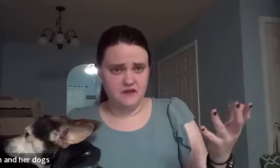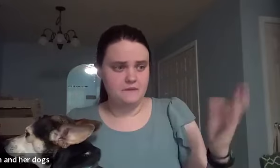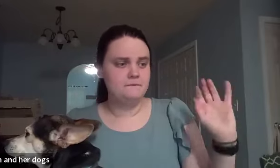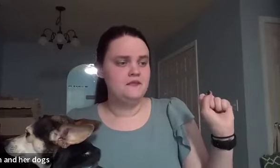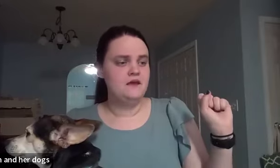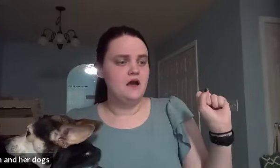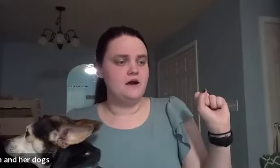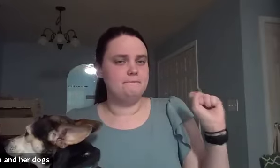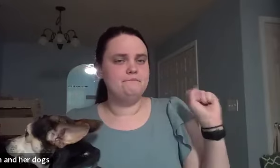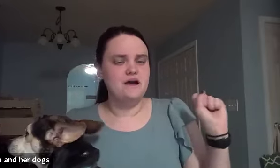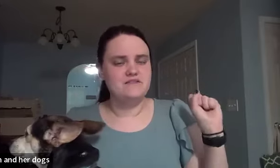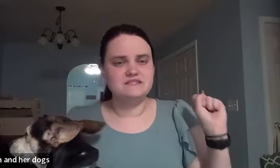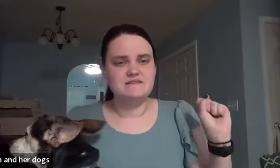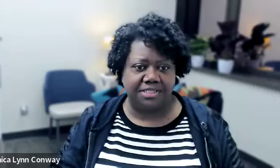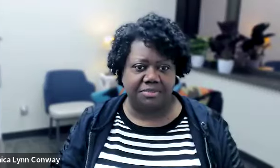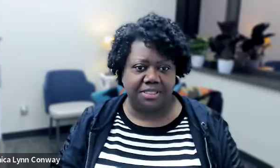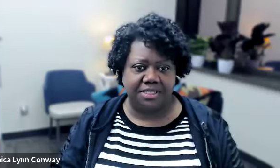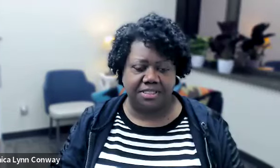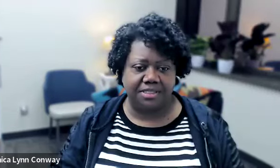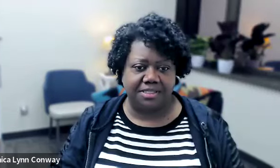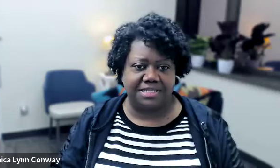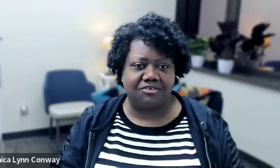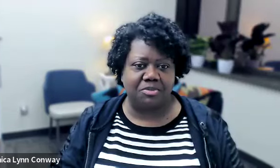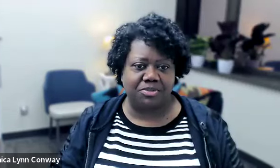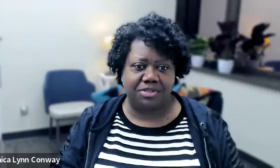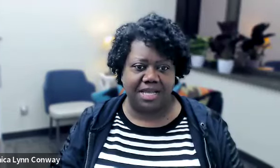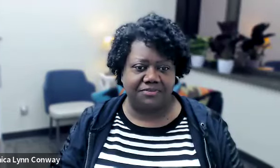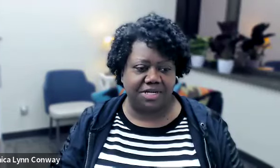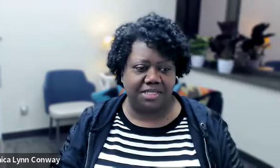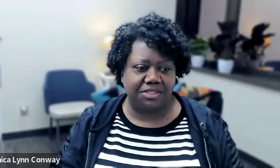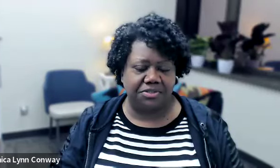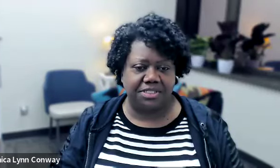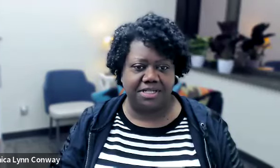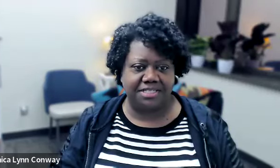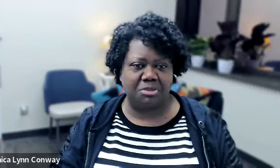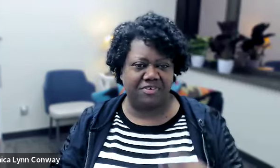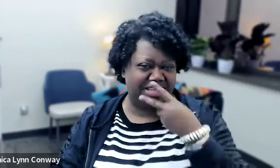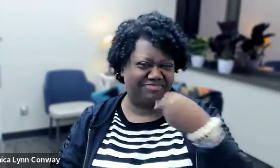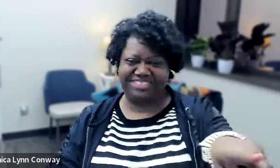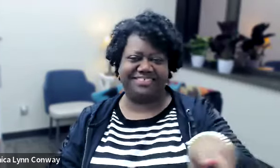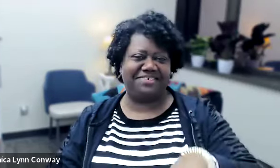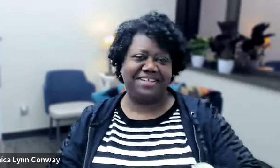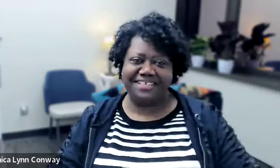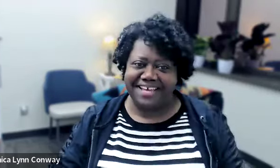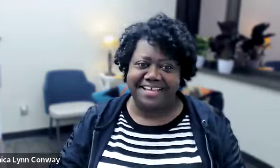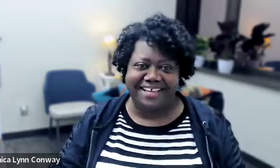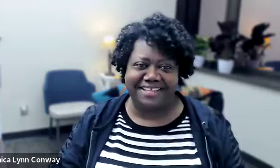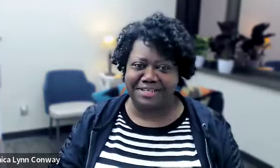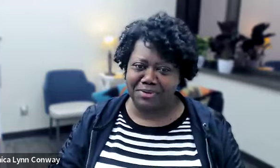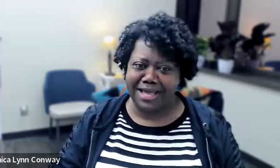like that. I But think we did it at the beginning, because I remember after I learned it, I told my friend like, I don't like that. And they were like,